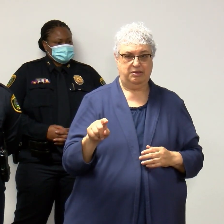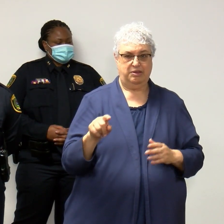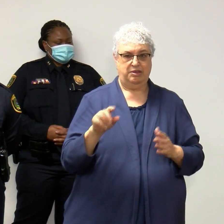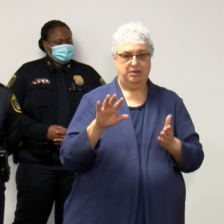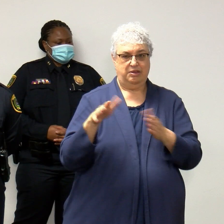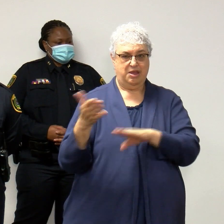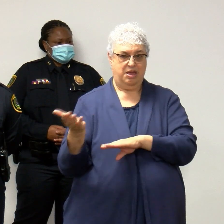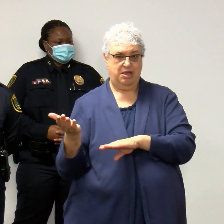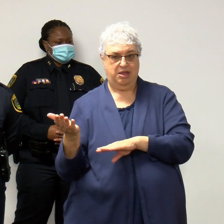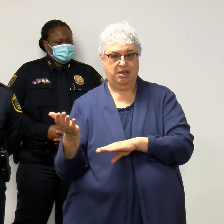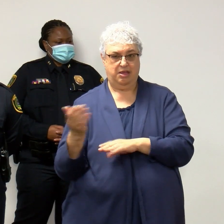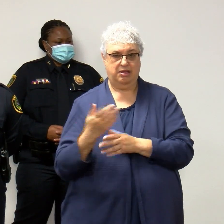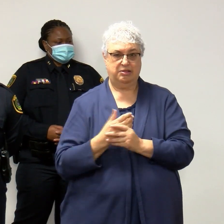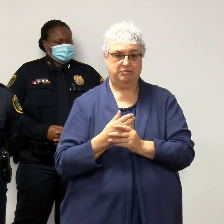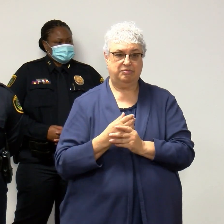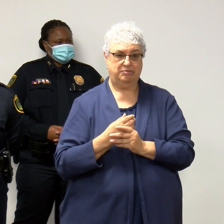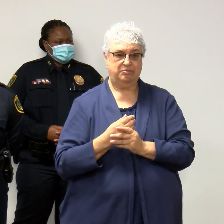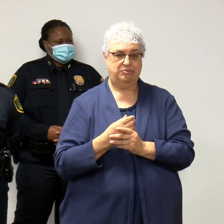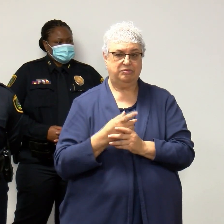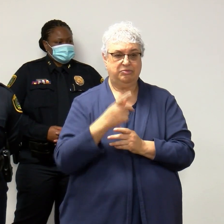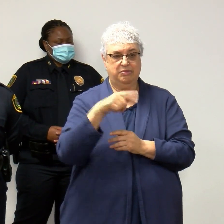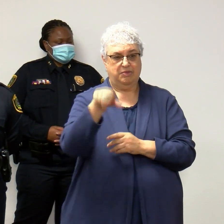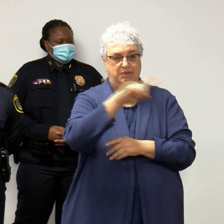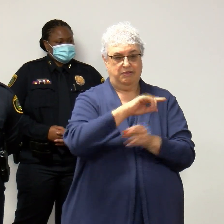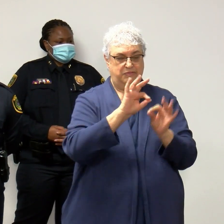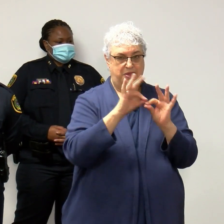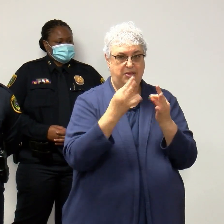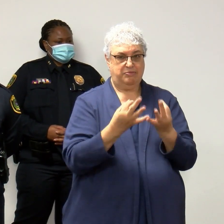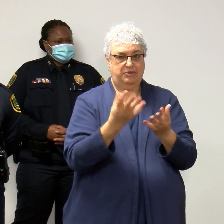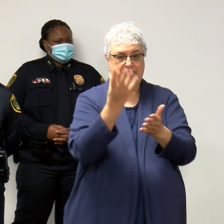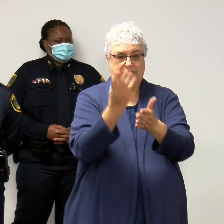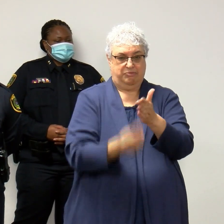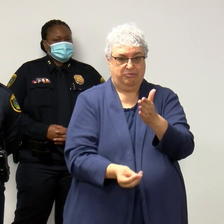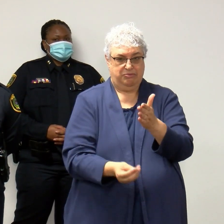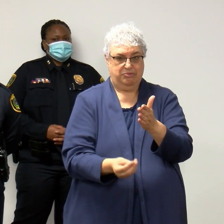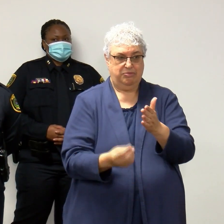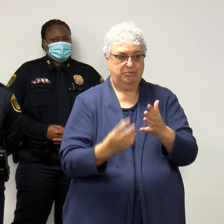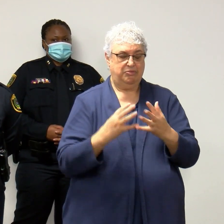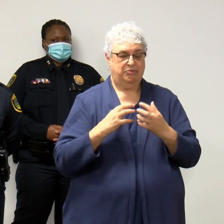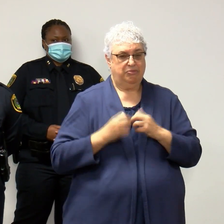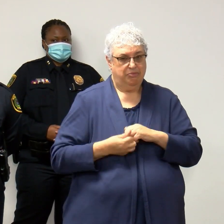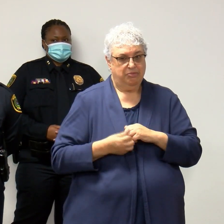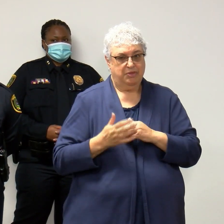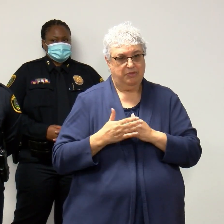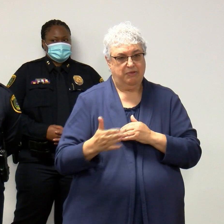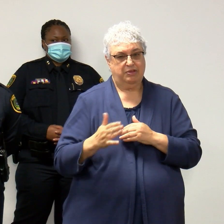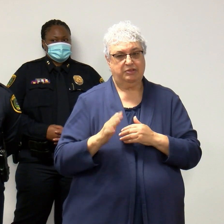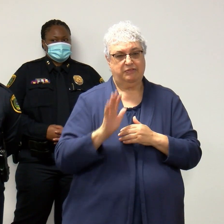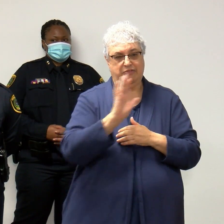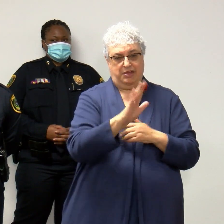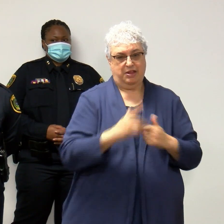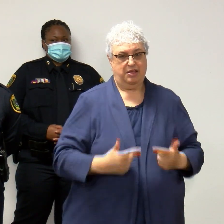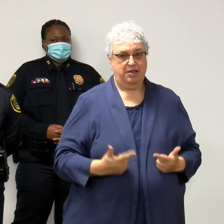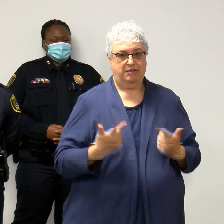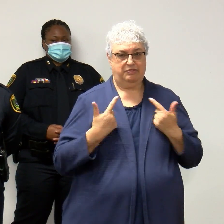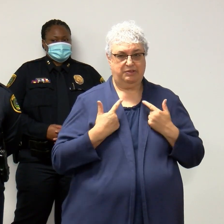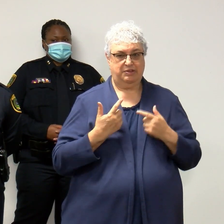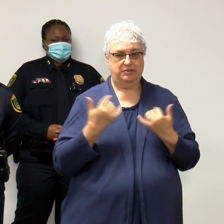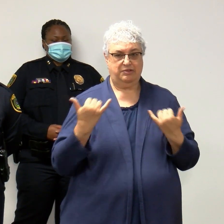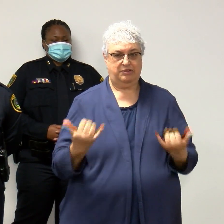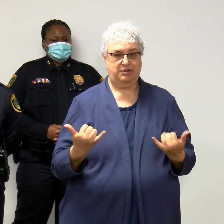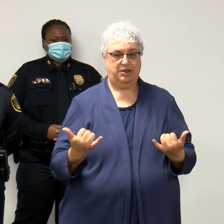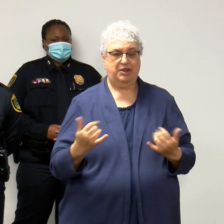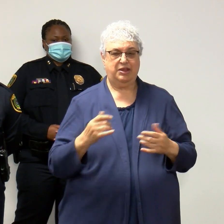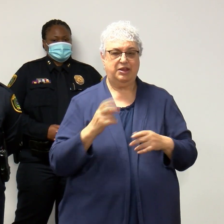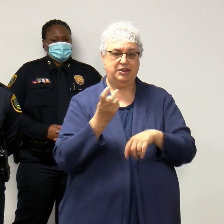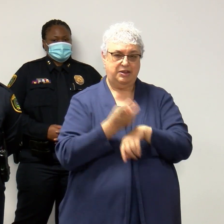his family must live with their personal loss and anguish for the rest of their lives. And today is